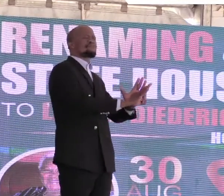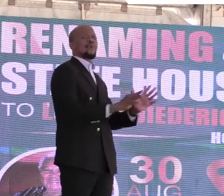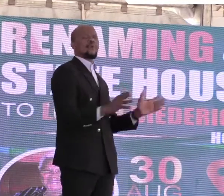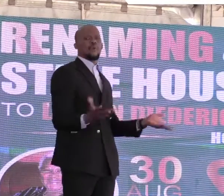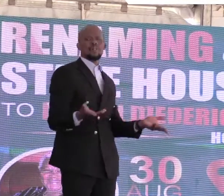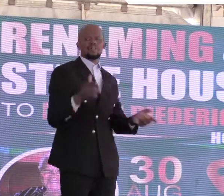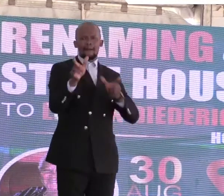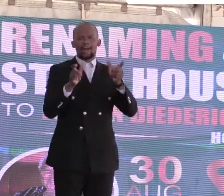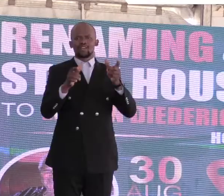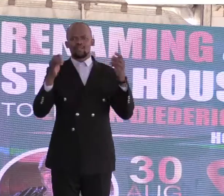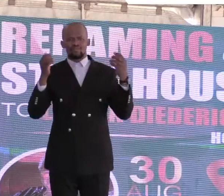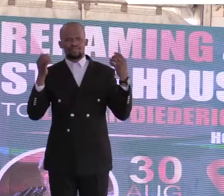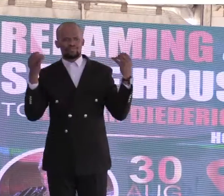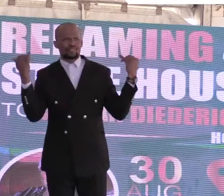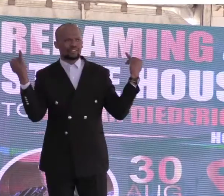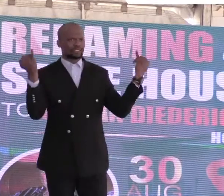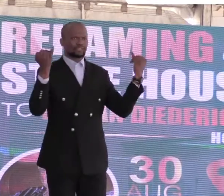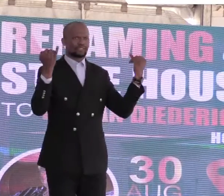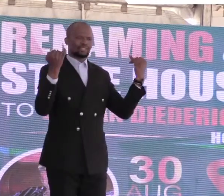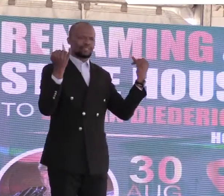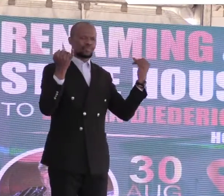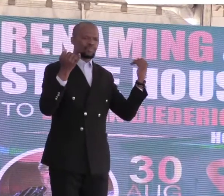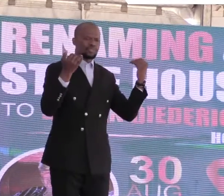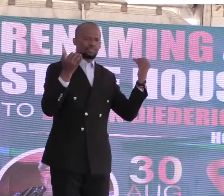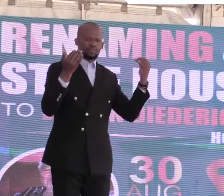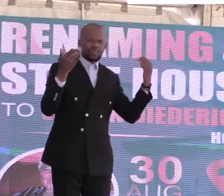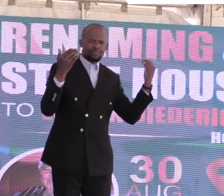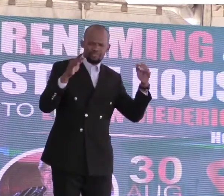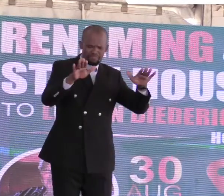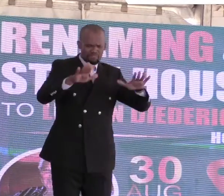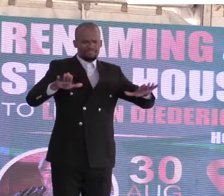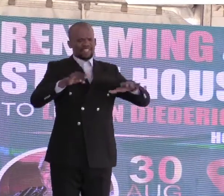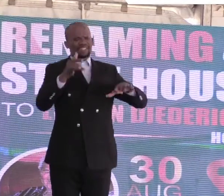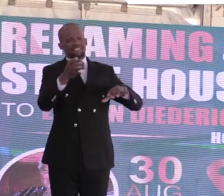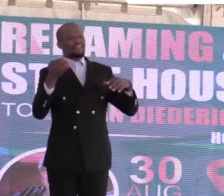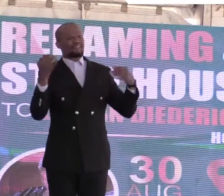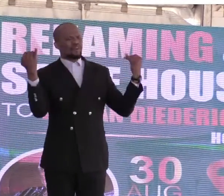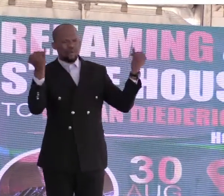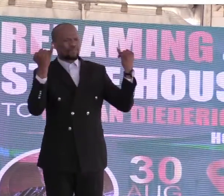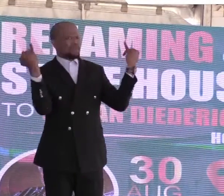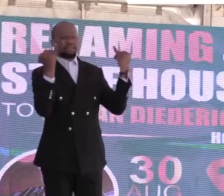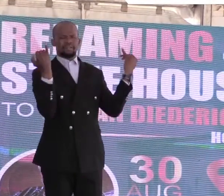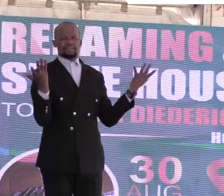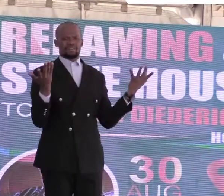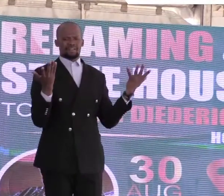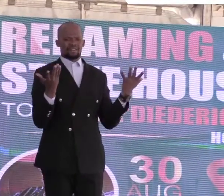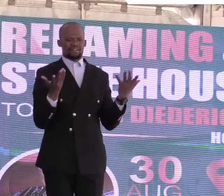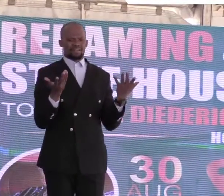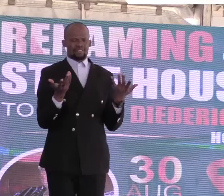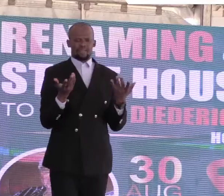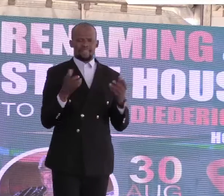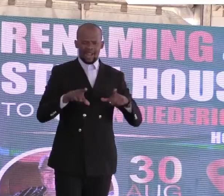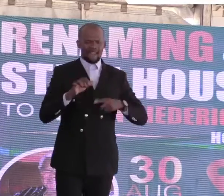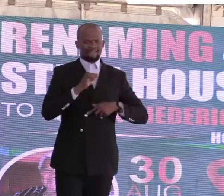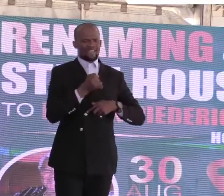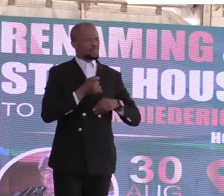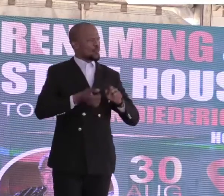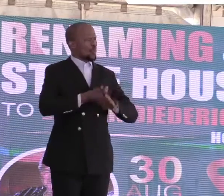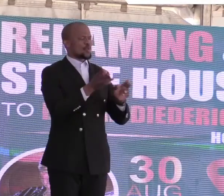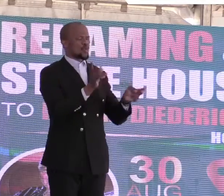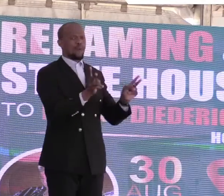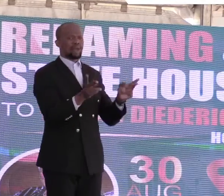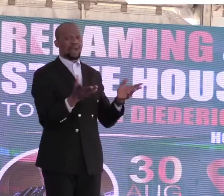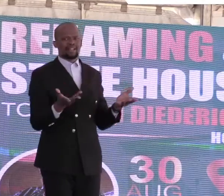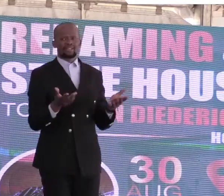abantu bonwabe, abantu baye kwi-music shows, kube right, ubomi bethu bubuyele esiqhelweni. So this part of our